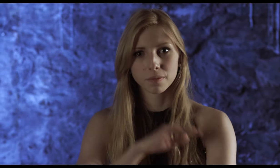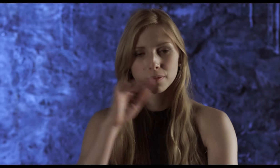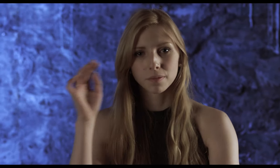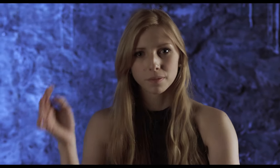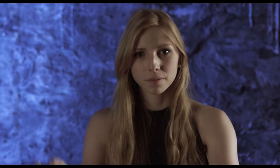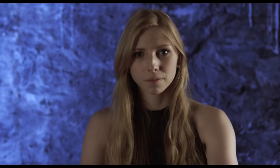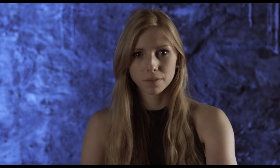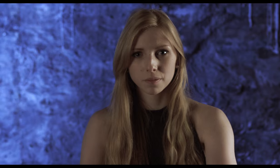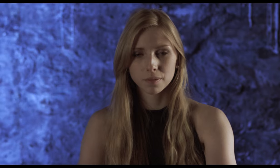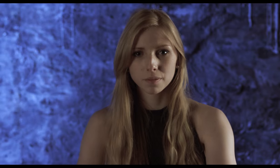every day.